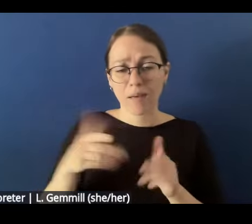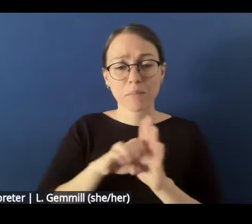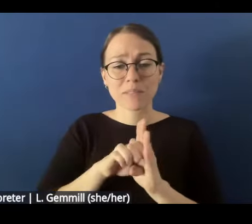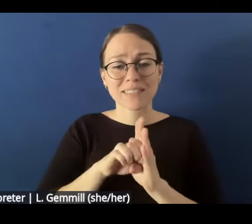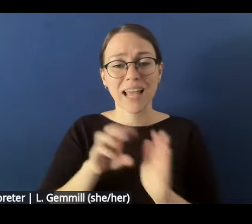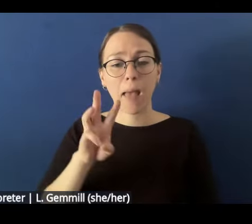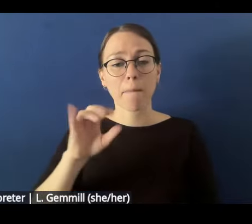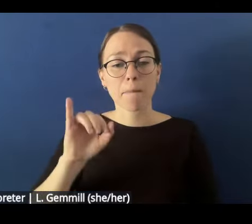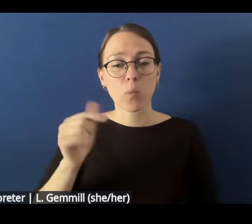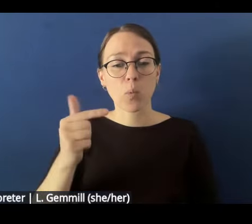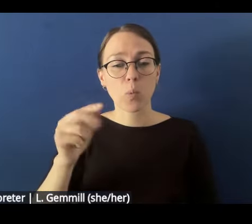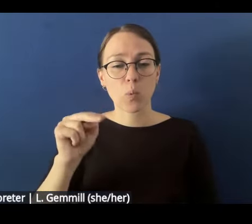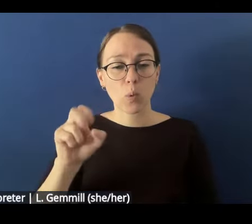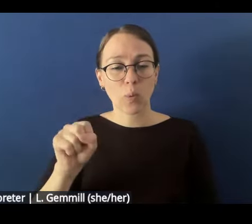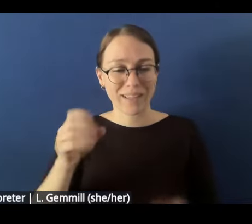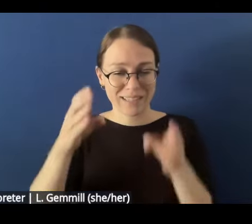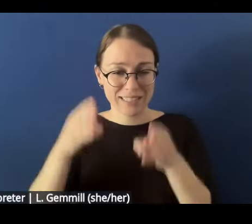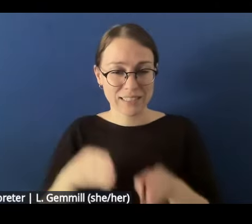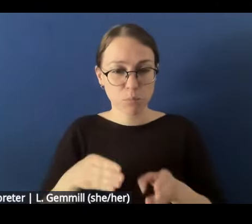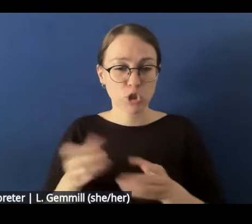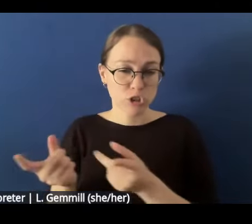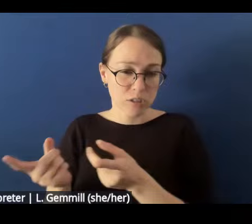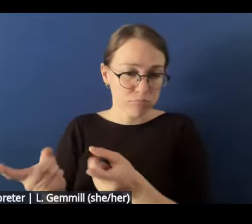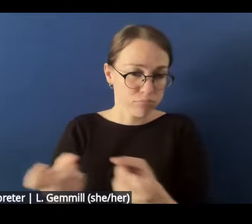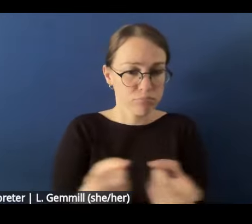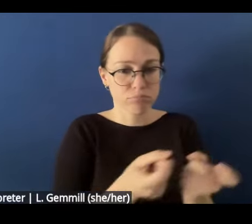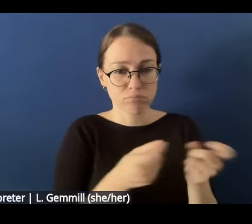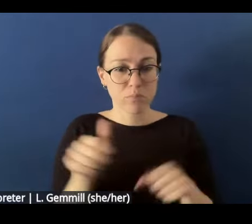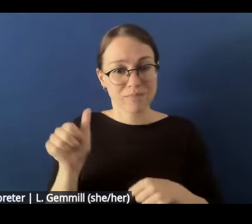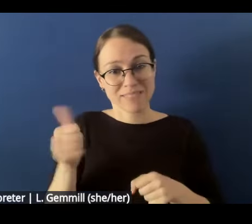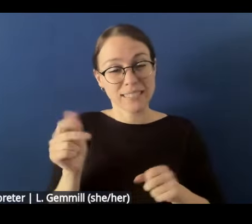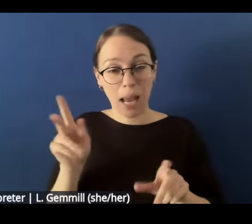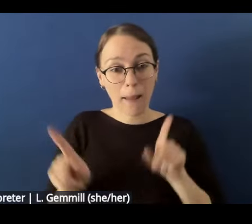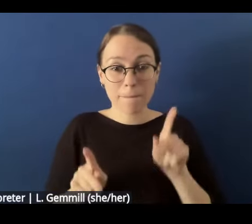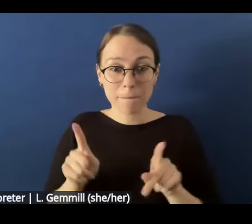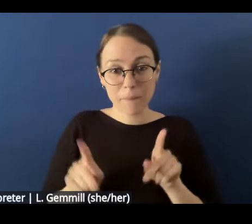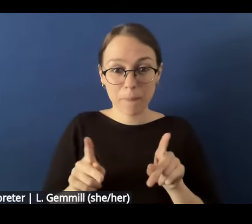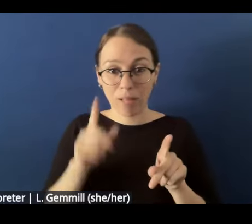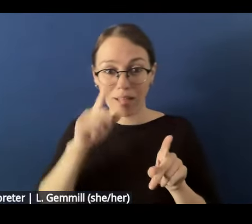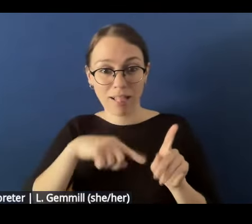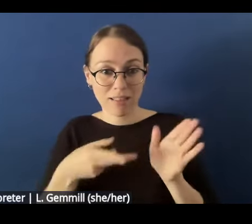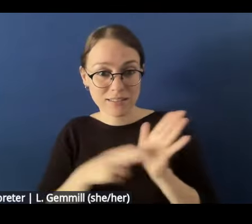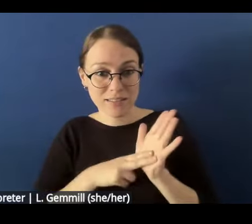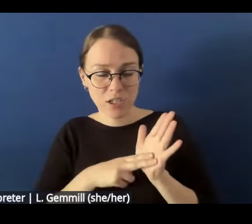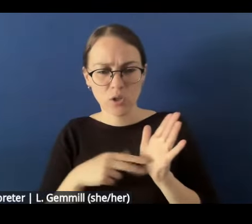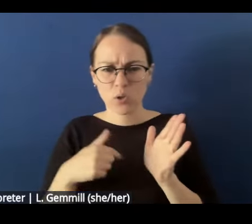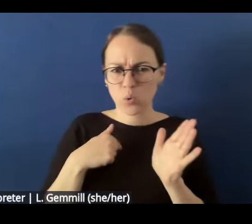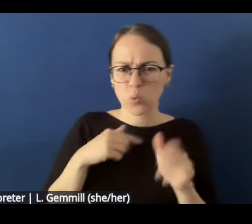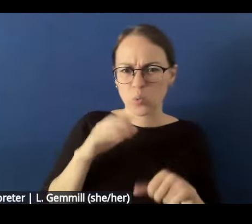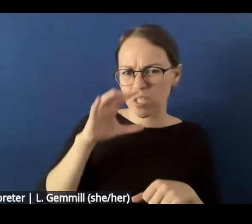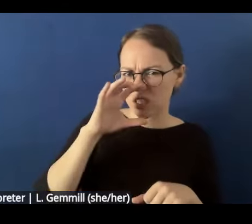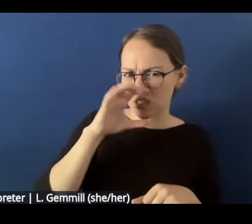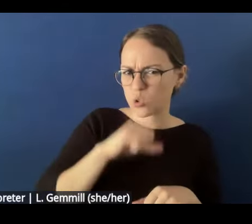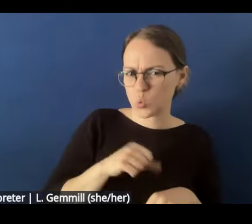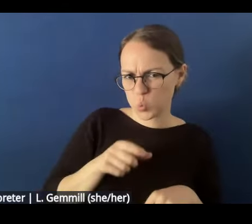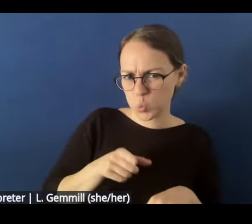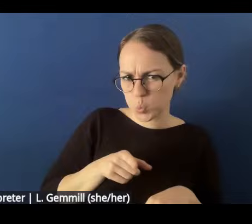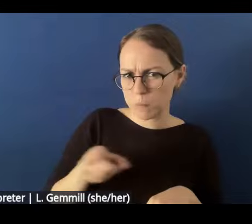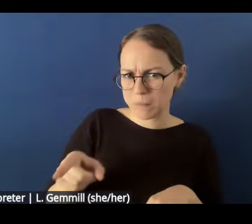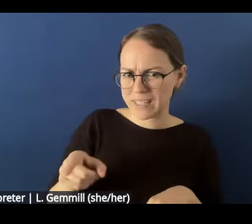people and pays them to gather signatures, we're making the assumption that he's providing some level of management expertise to do